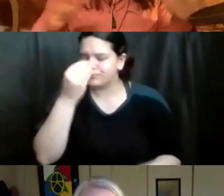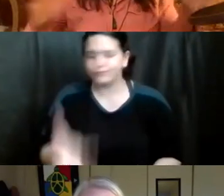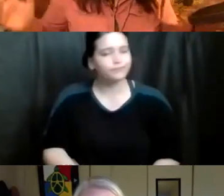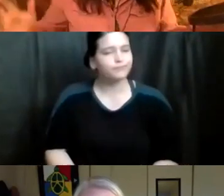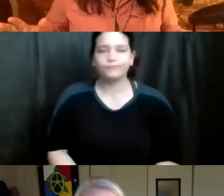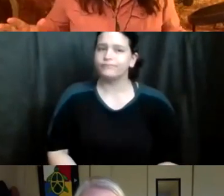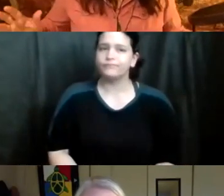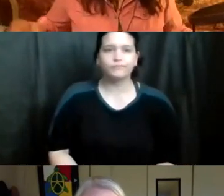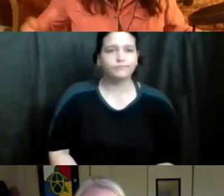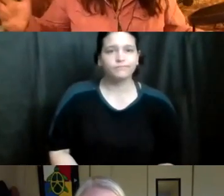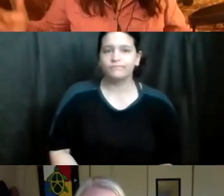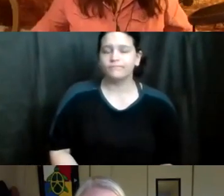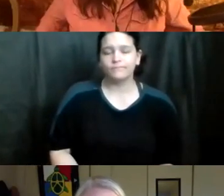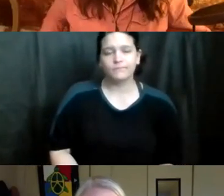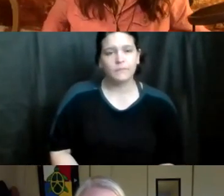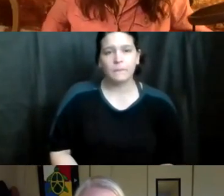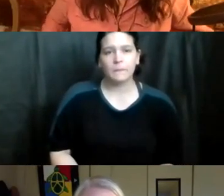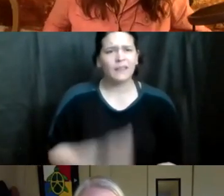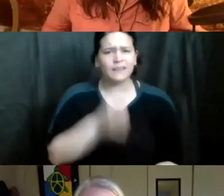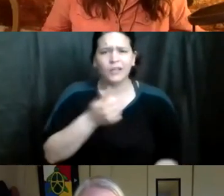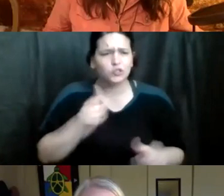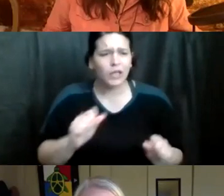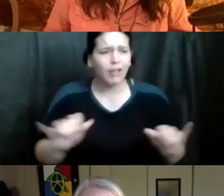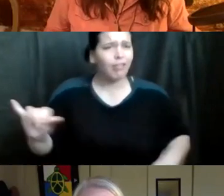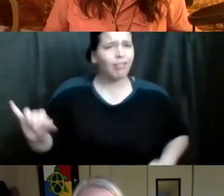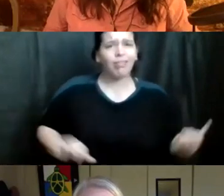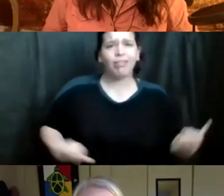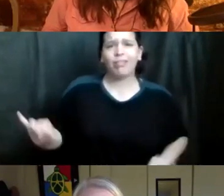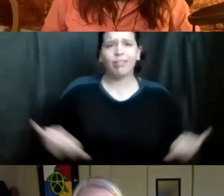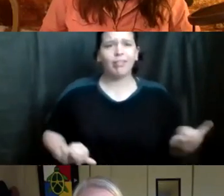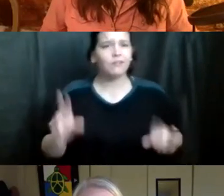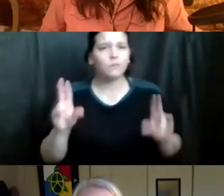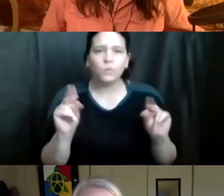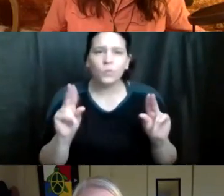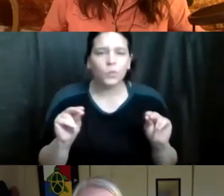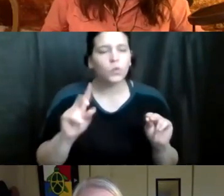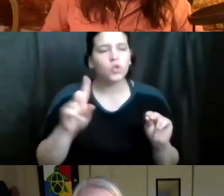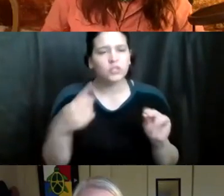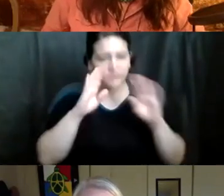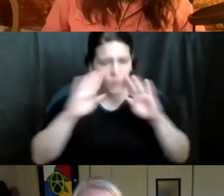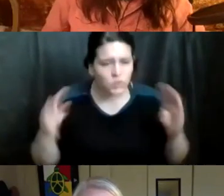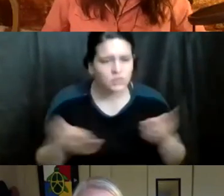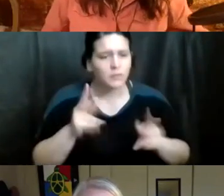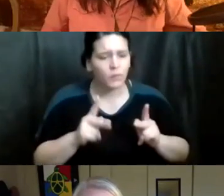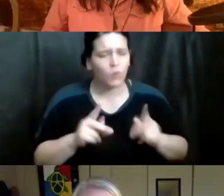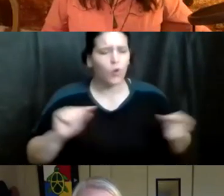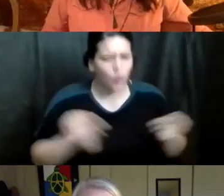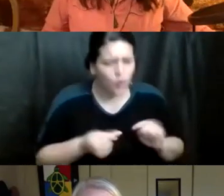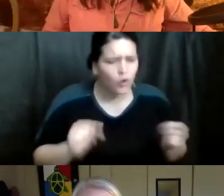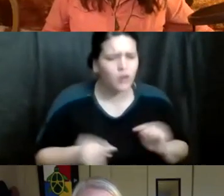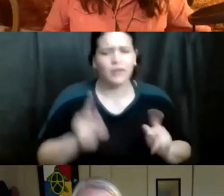be tooting horns. This is about people are hurting, people are scared,